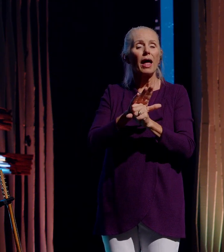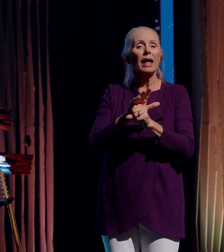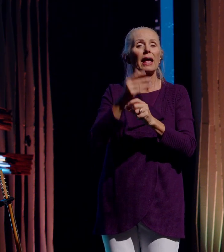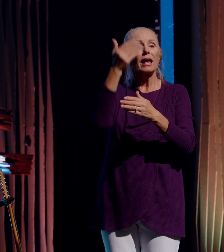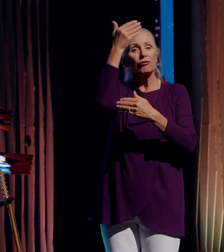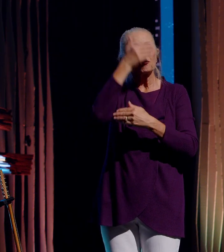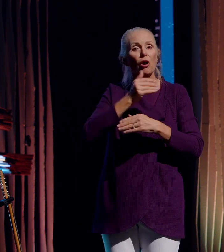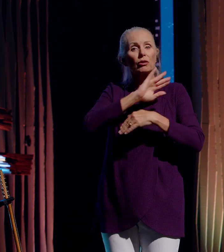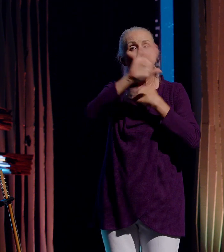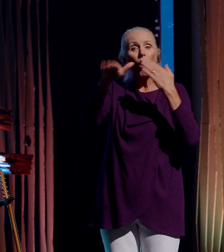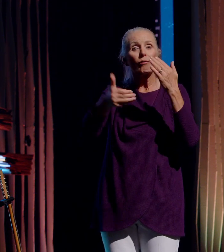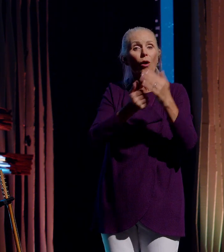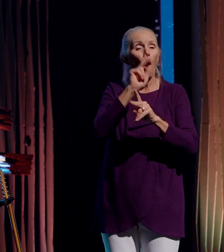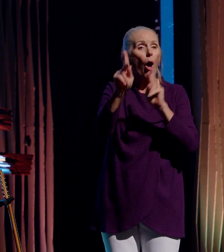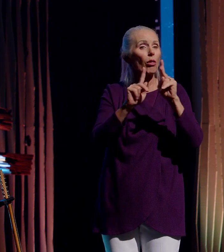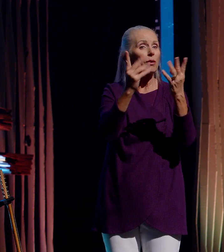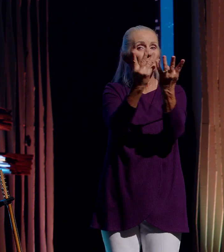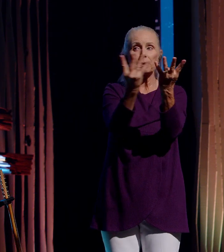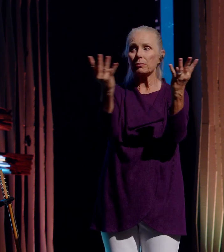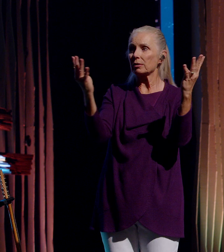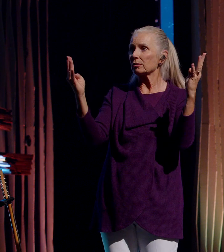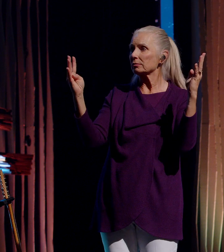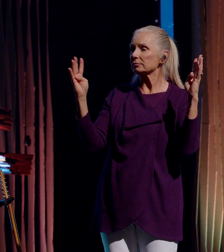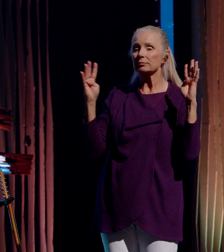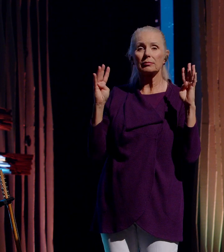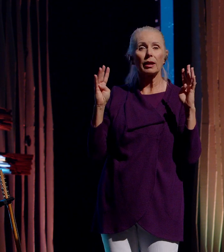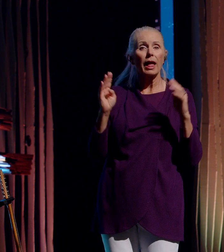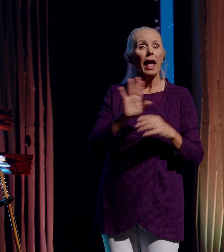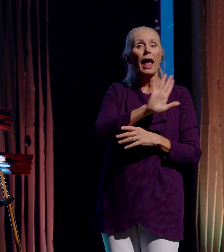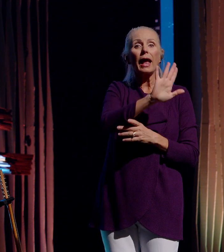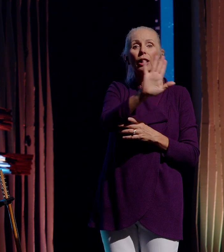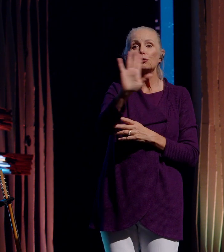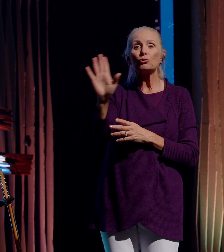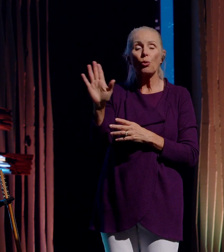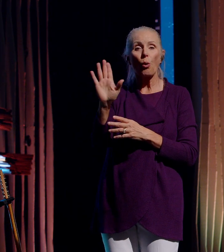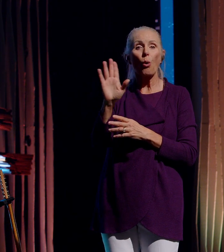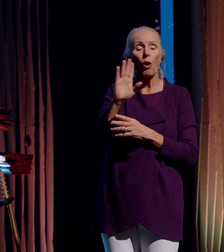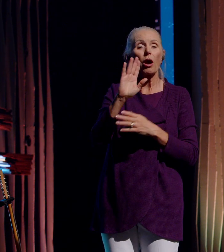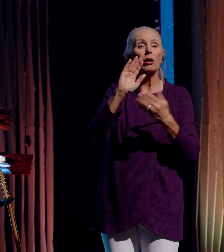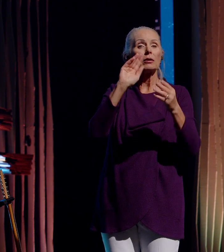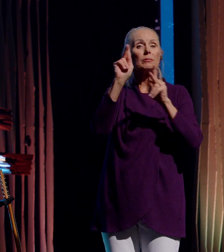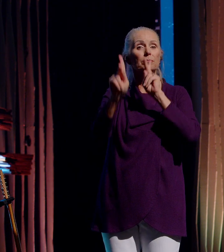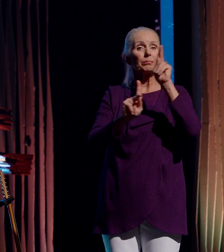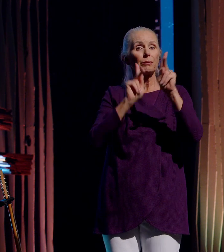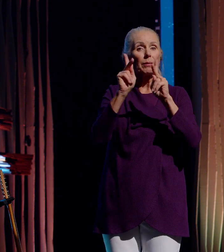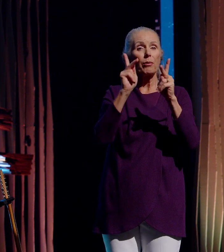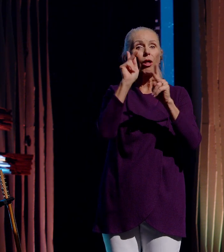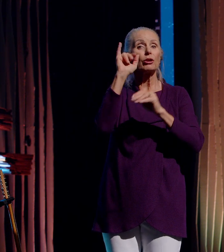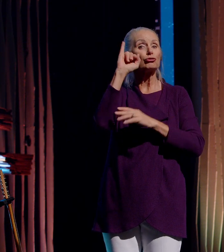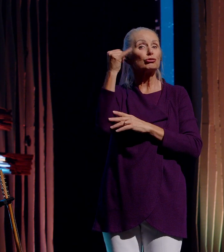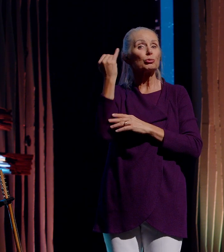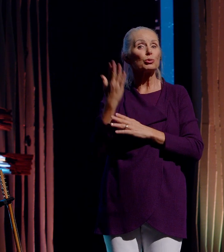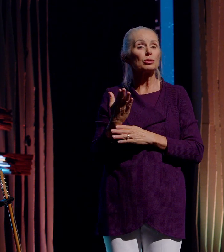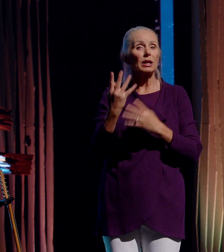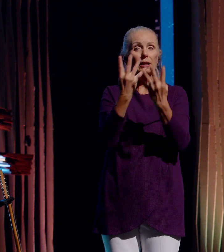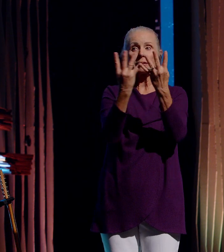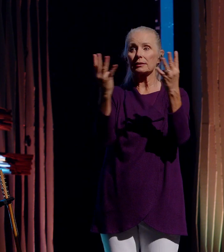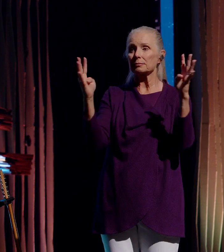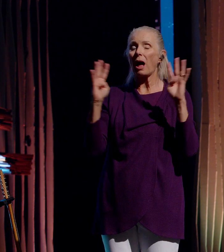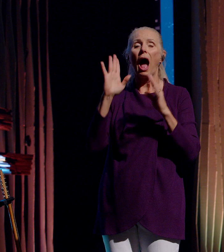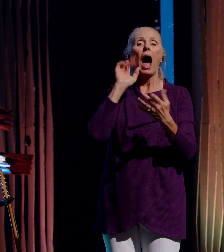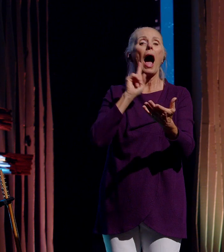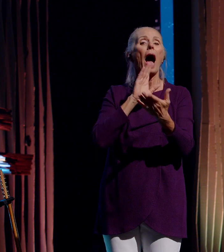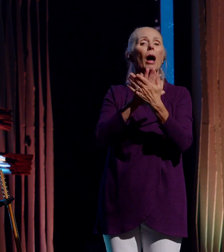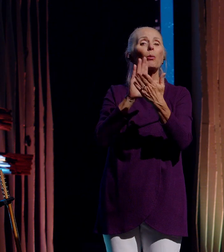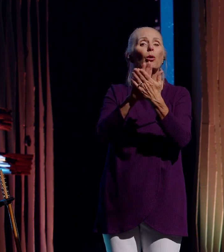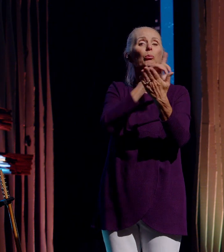people. In the courts of the house of the Lord in your midst, Jerusalem, praise the Lord." You see, what we gather